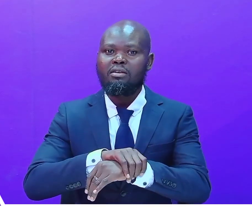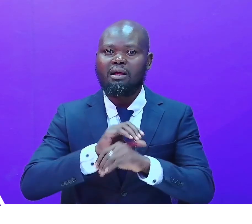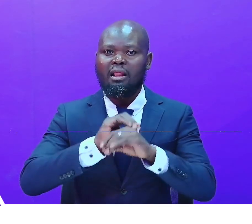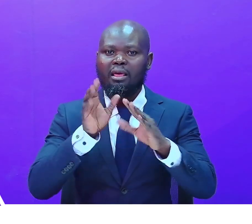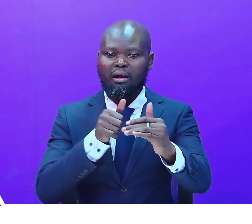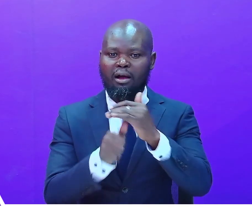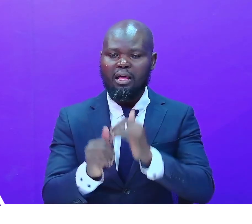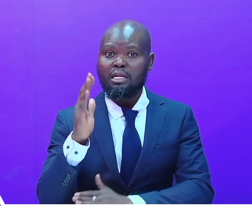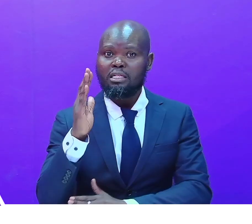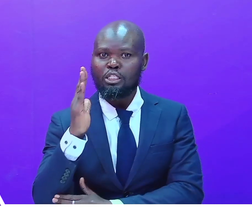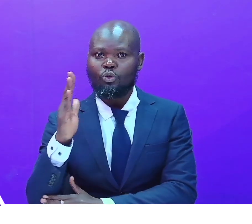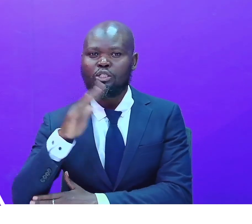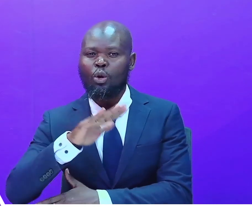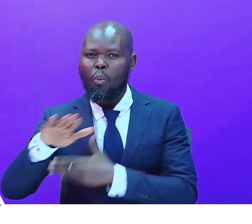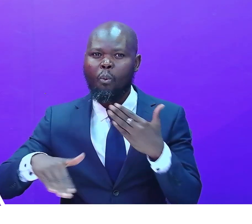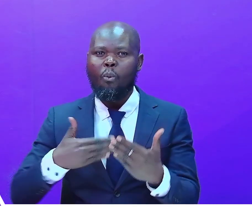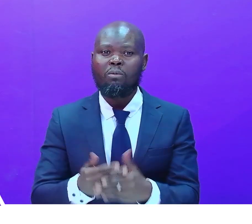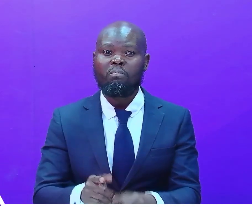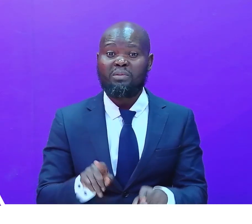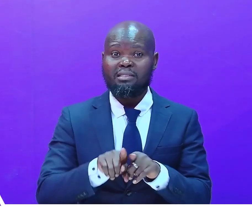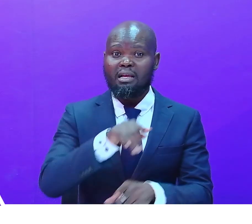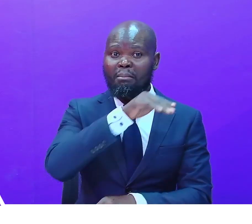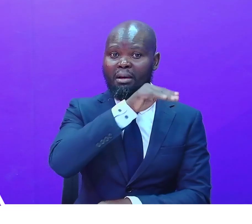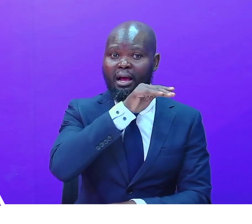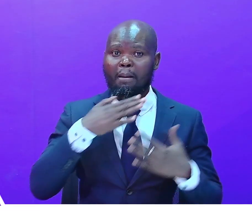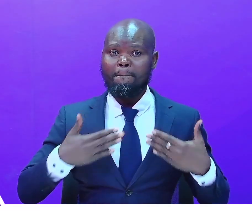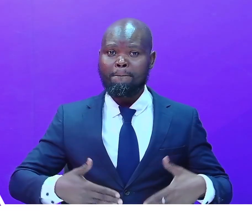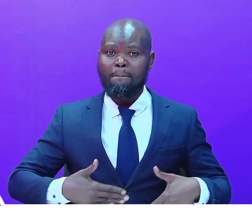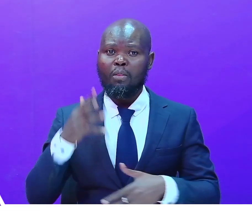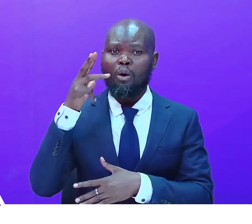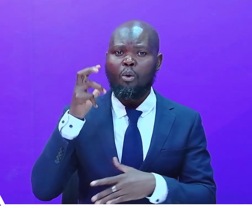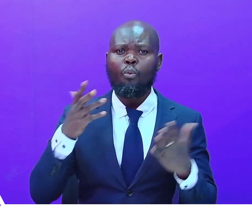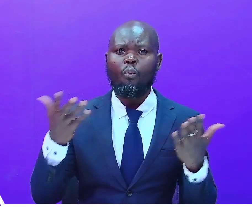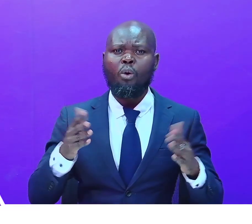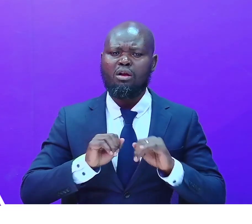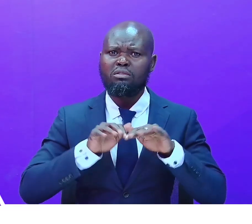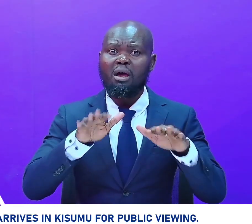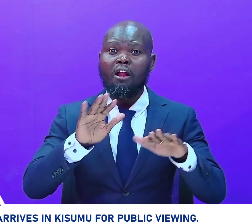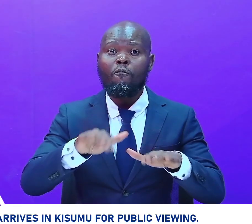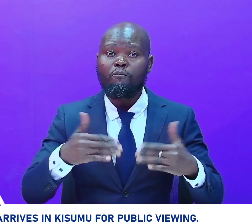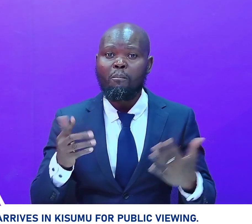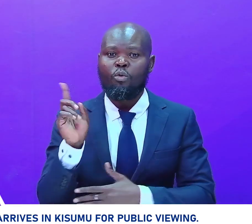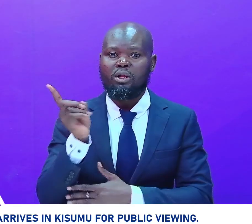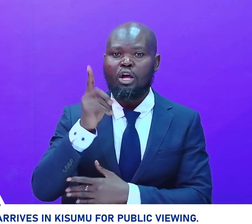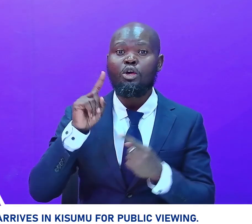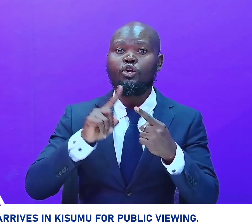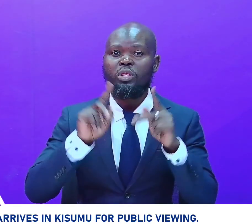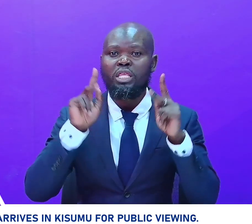leader's casket was received under tight security. Odinga's body was flown from Nairobi to